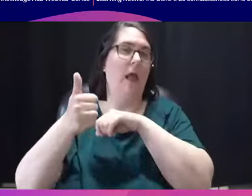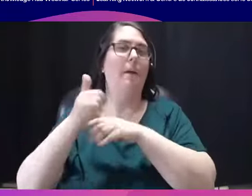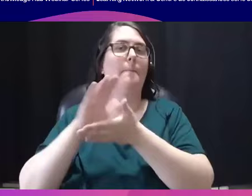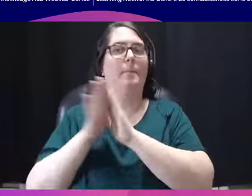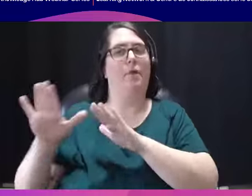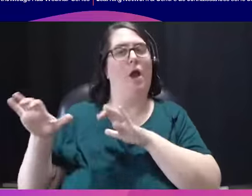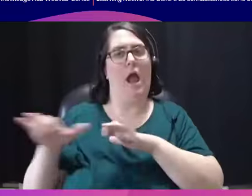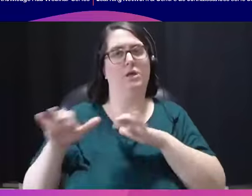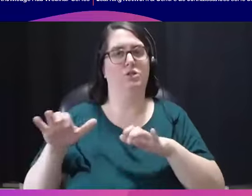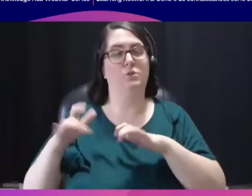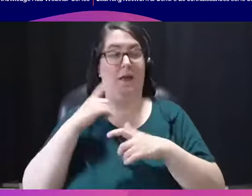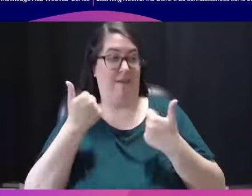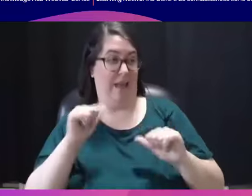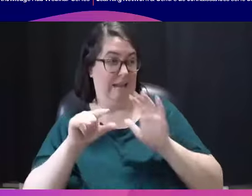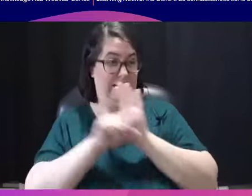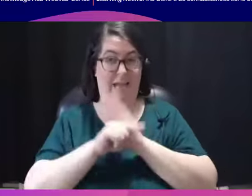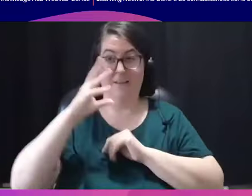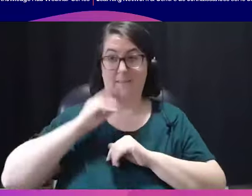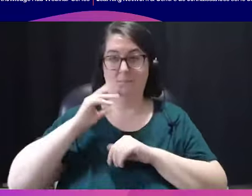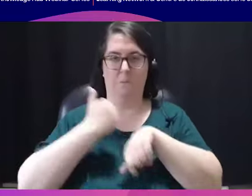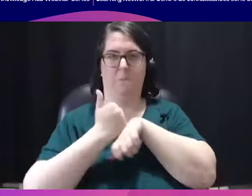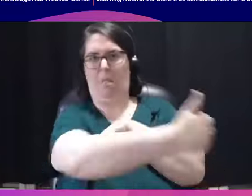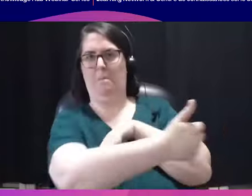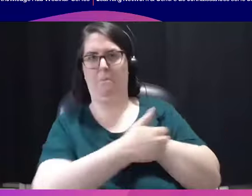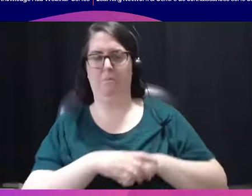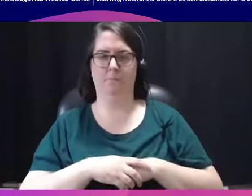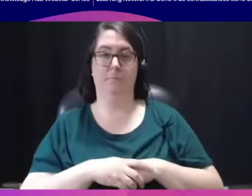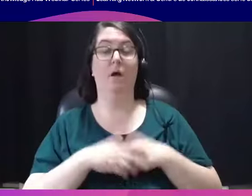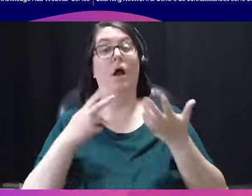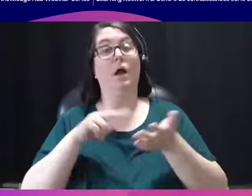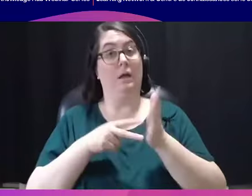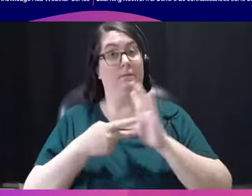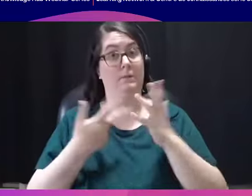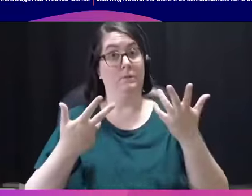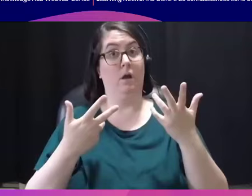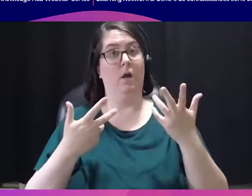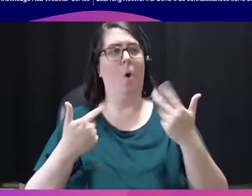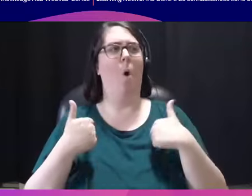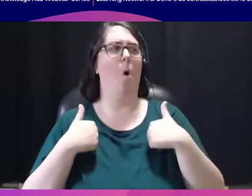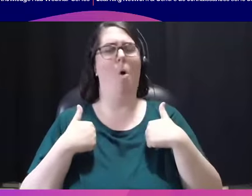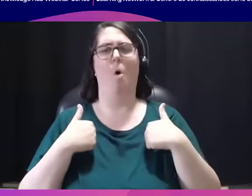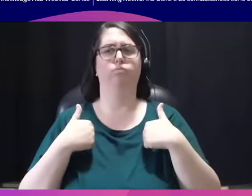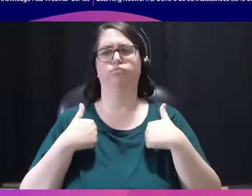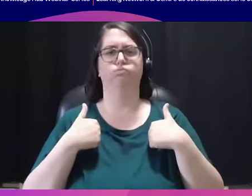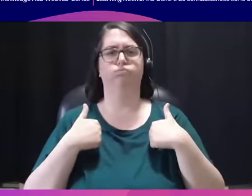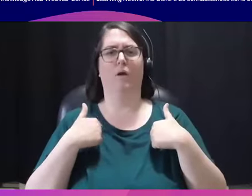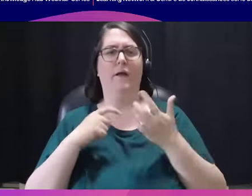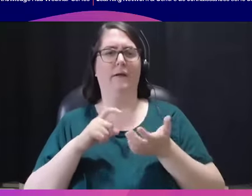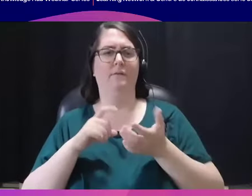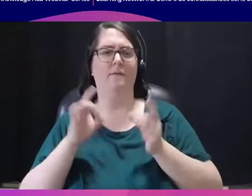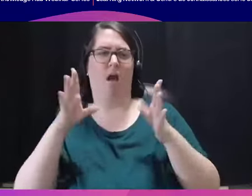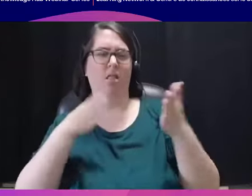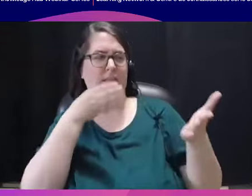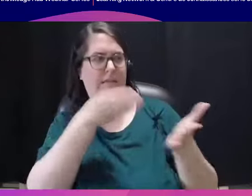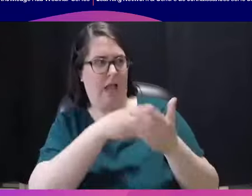rationalize any negative experiences they may have had. And so as a result of this, they justify forms of retribution and violence against